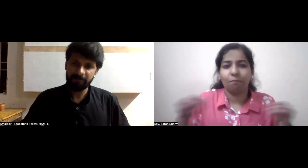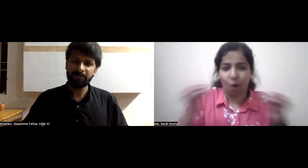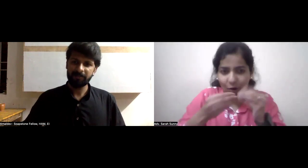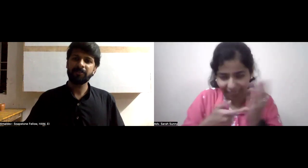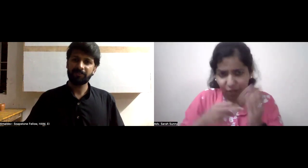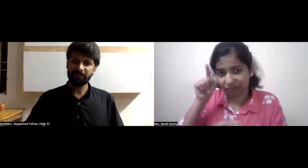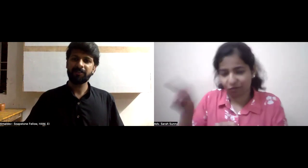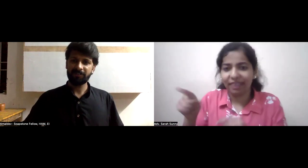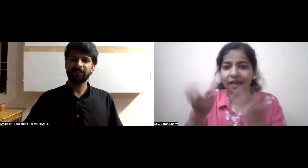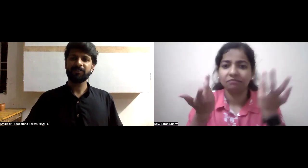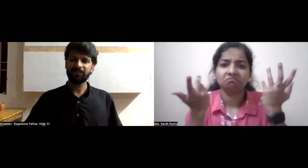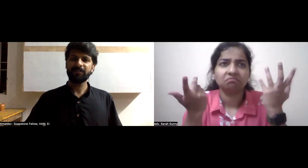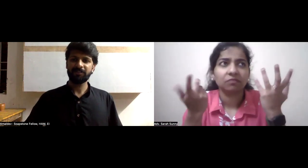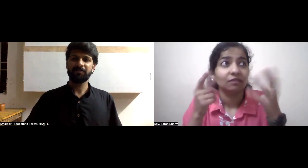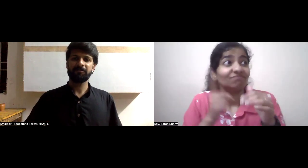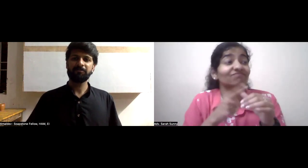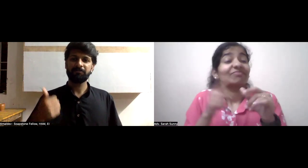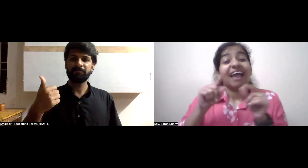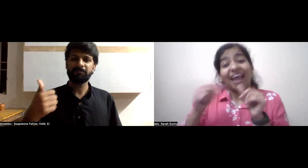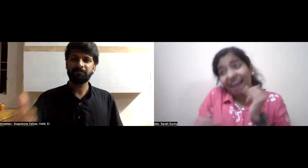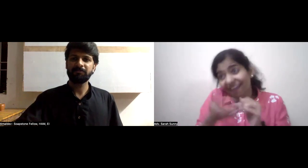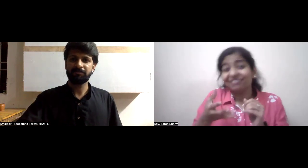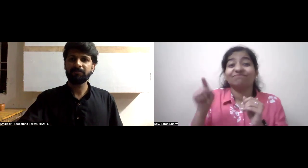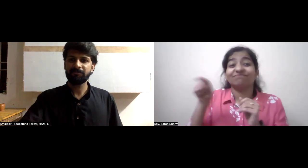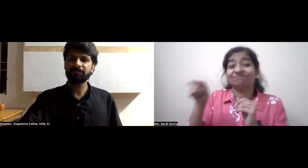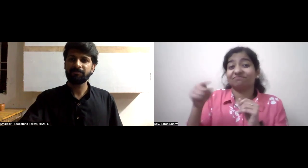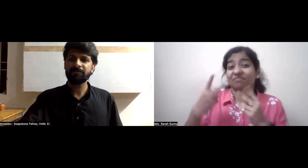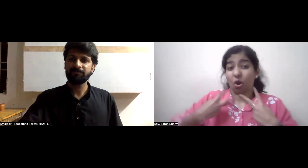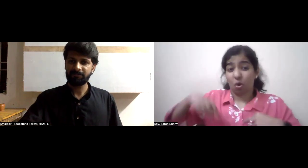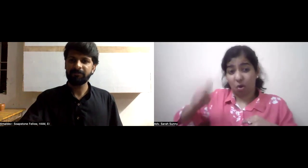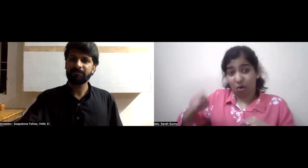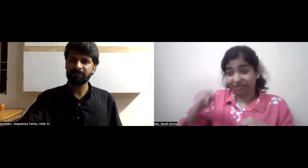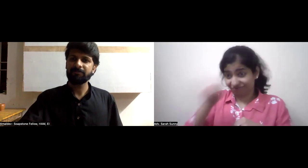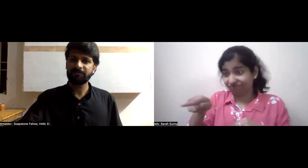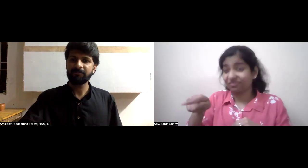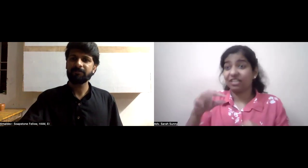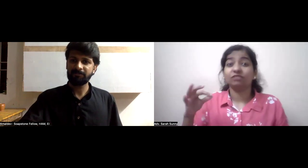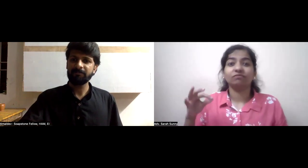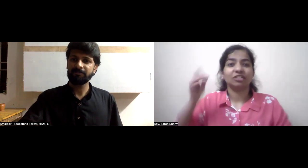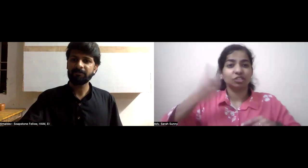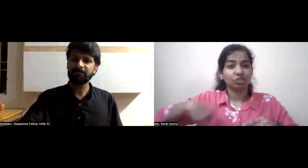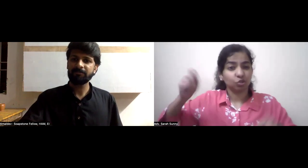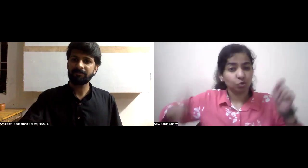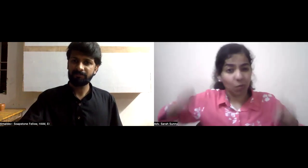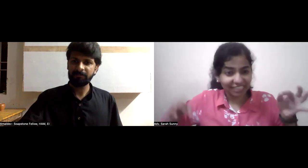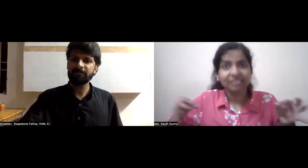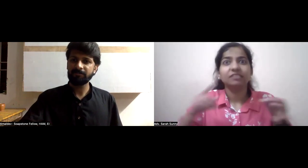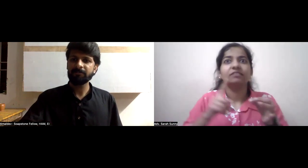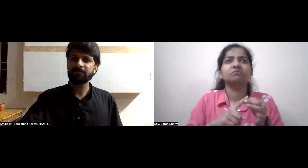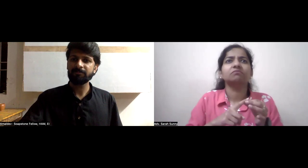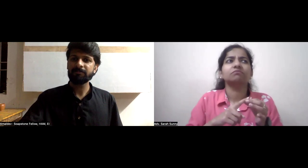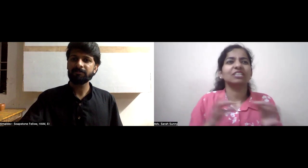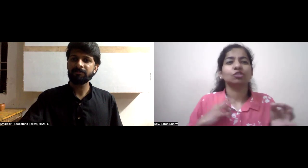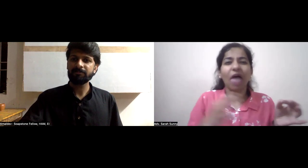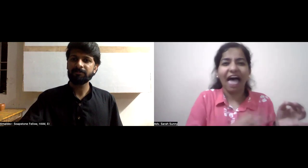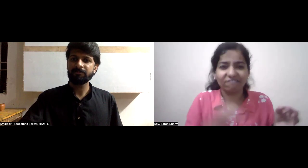we could have that vibrating sound alarms turned into, light alarms for the deaf.